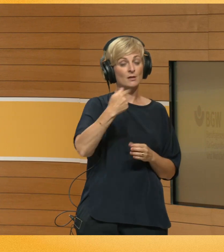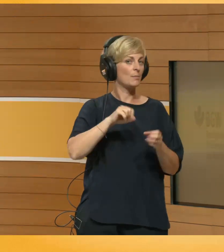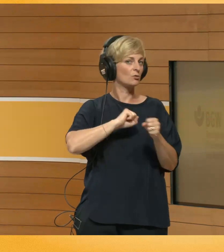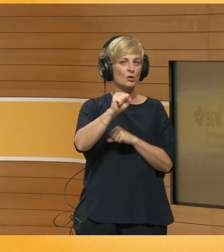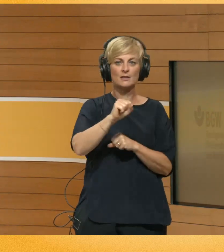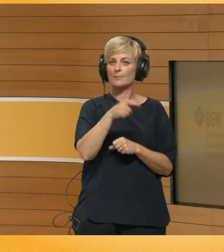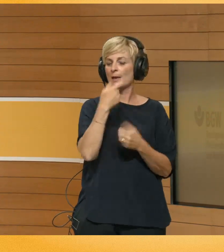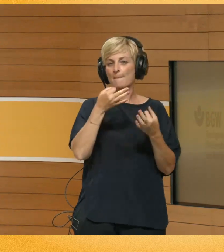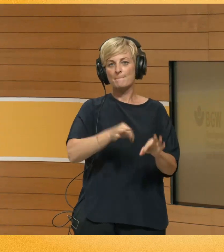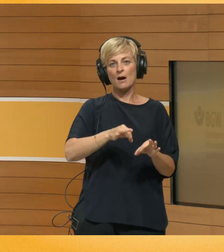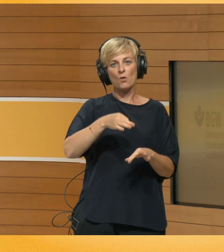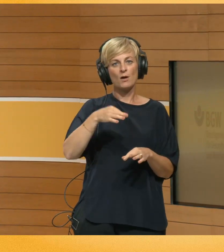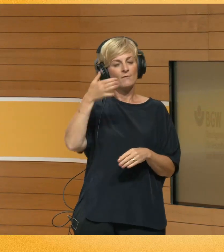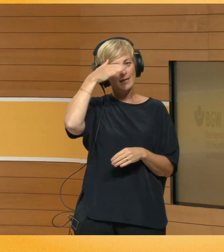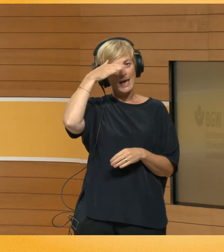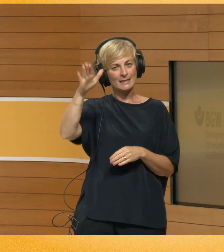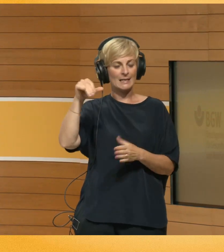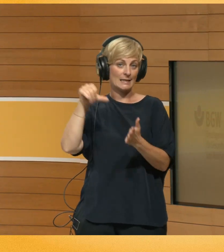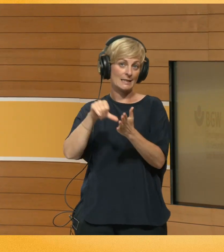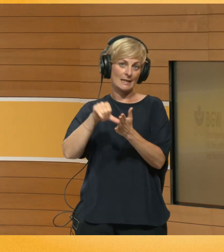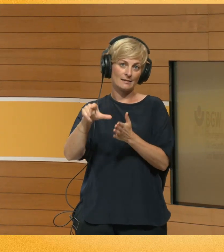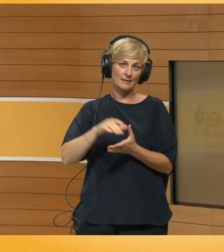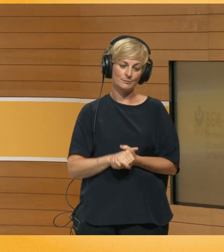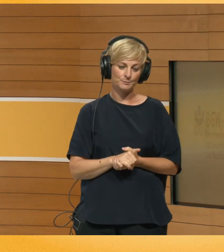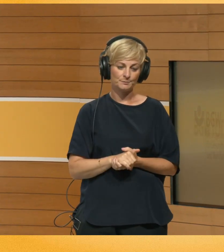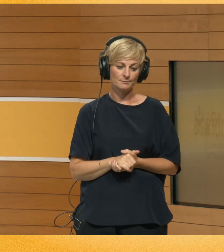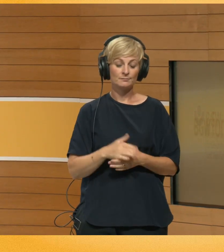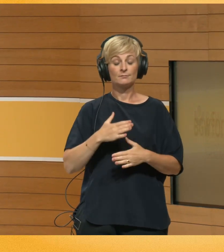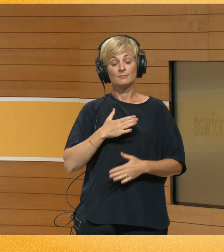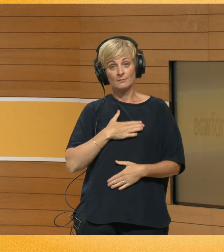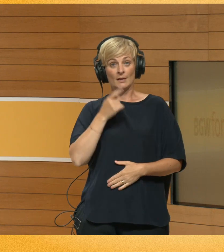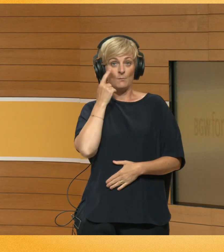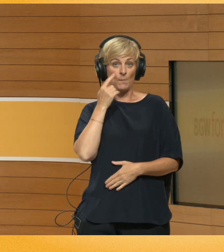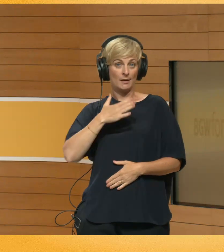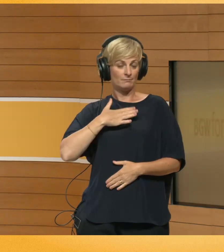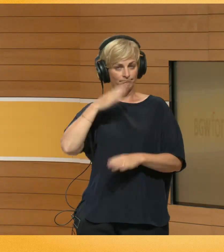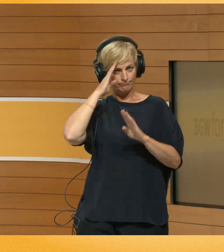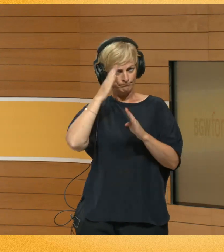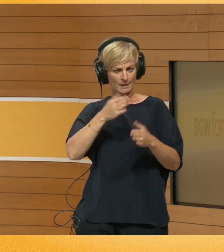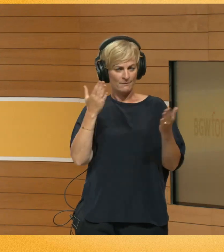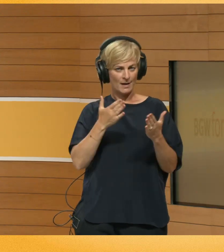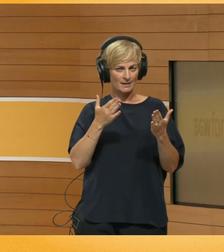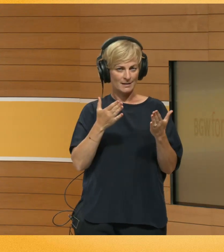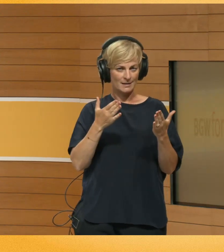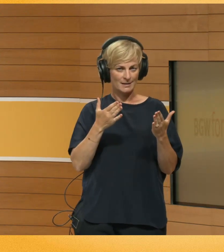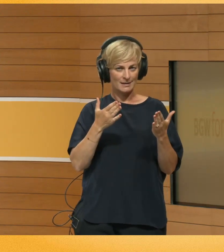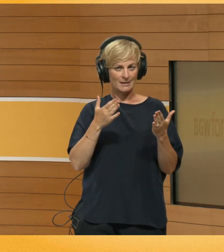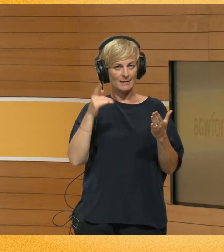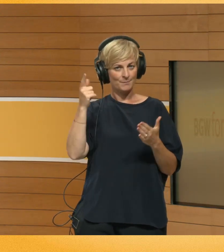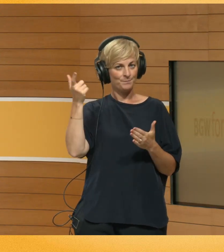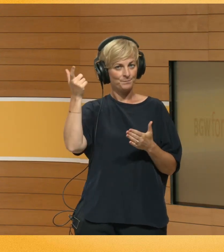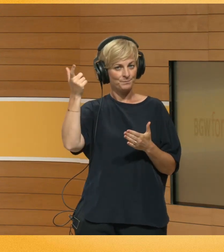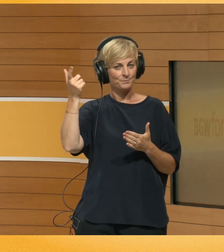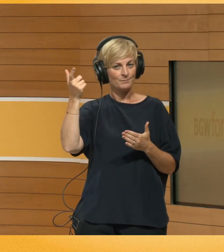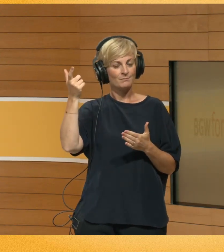The area that I'm completely focused on at the moment is on the right-hand side. The left-hand side is current legacy system, which is